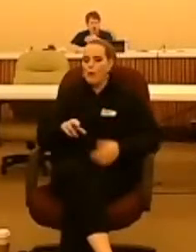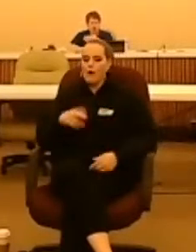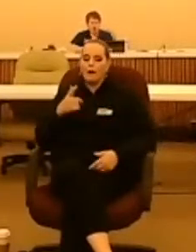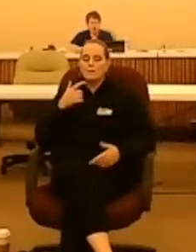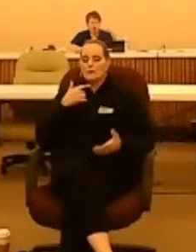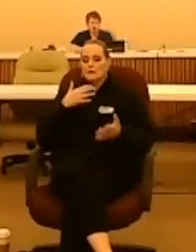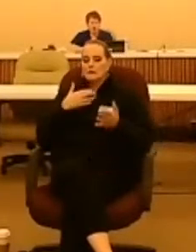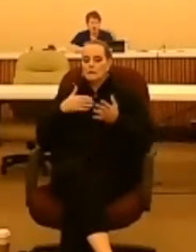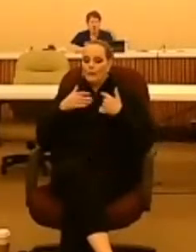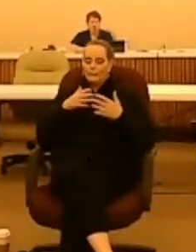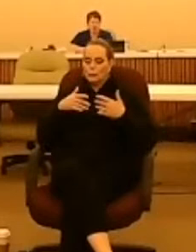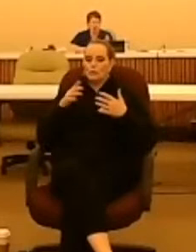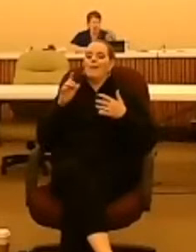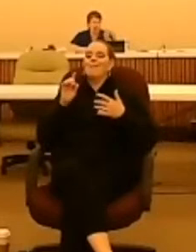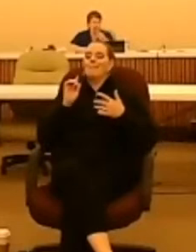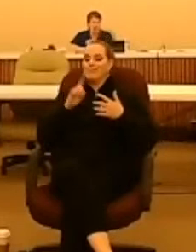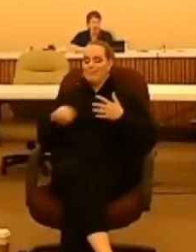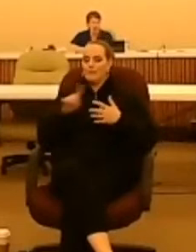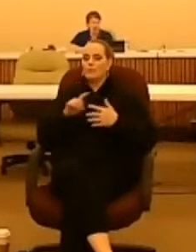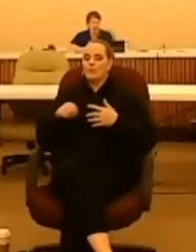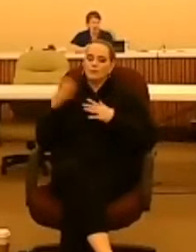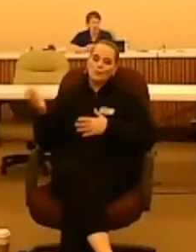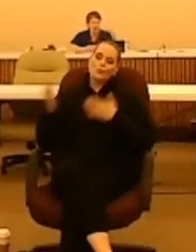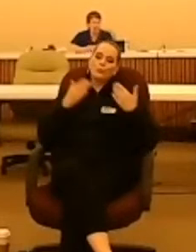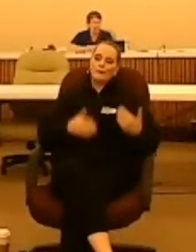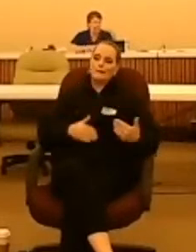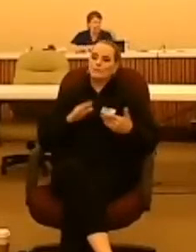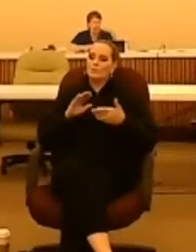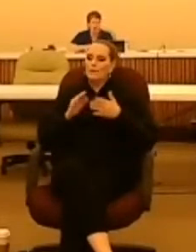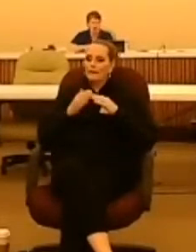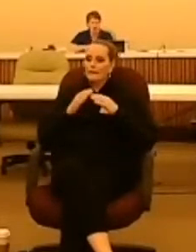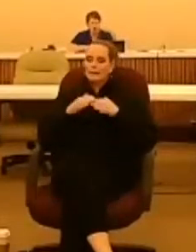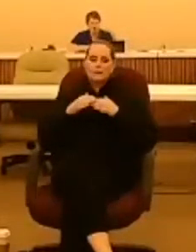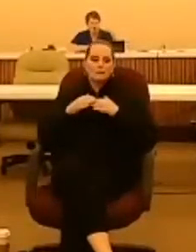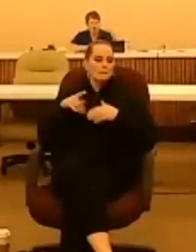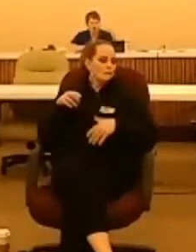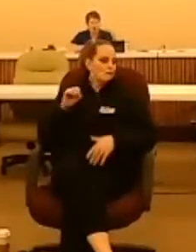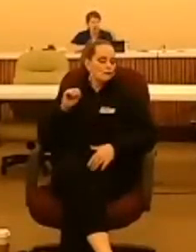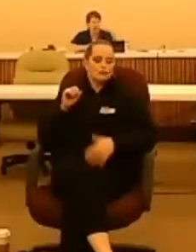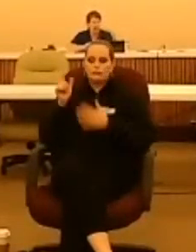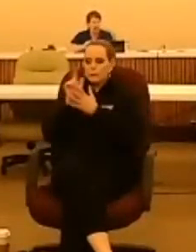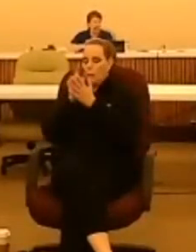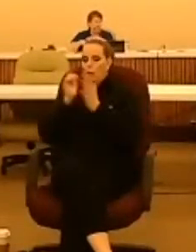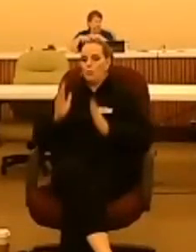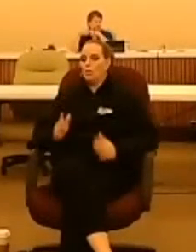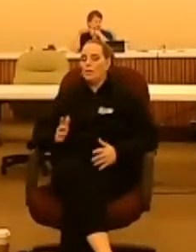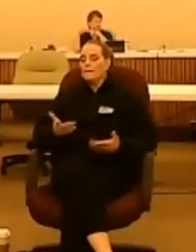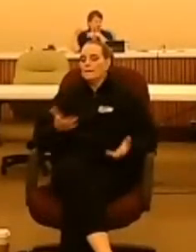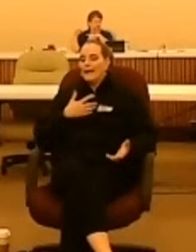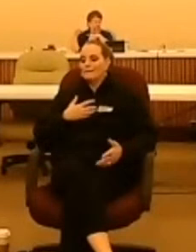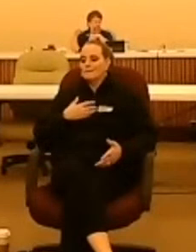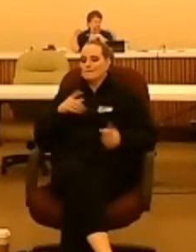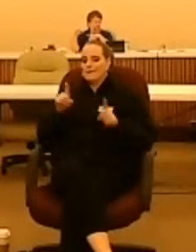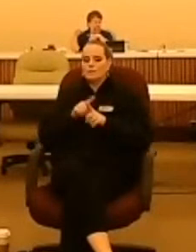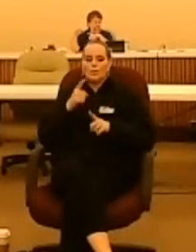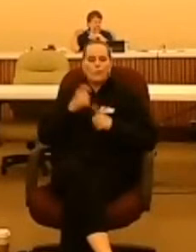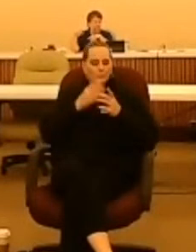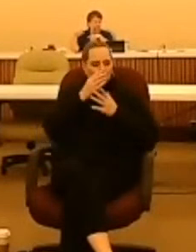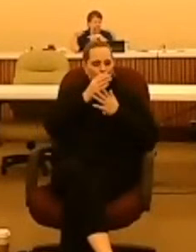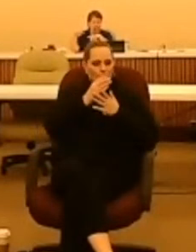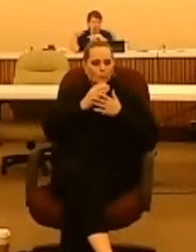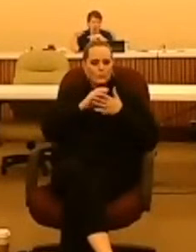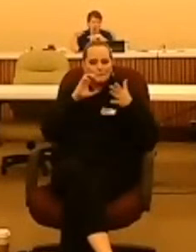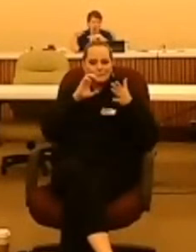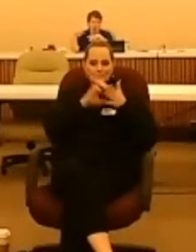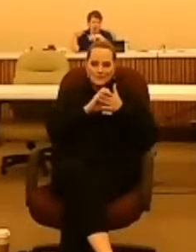and they're the ones who bring it to the town prosecutor. I think we ought to just say that in fact, in one of the sections of